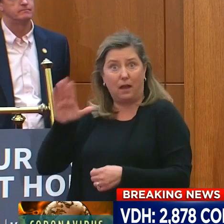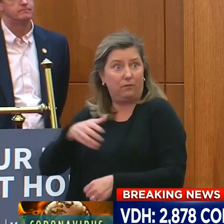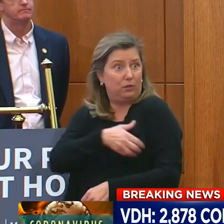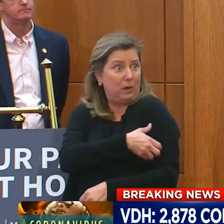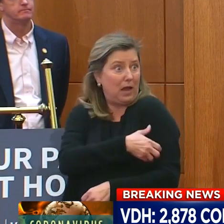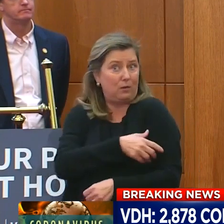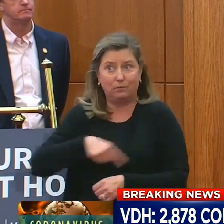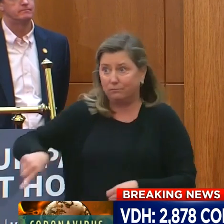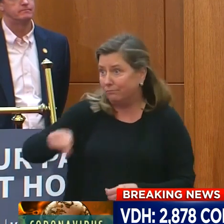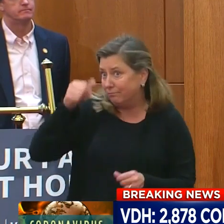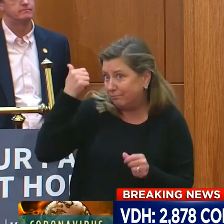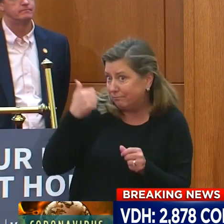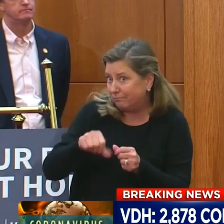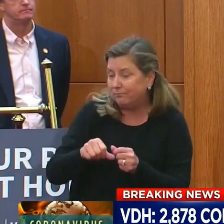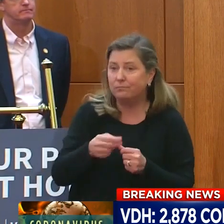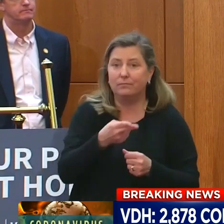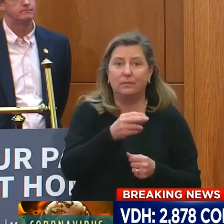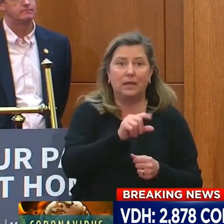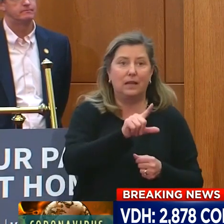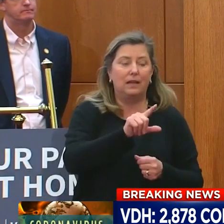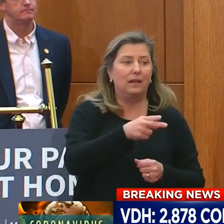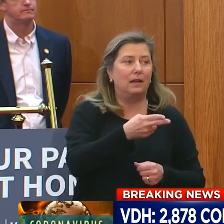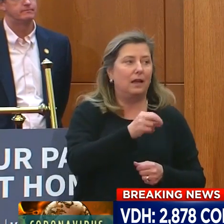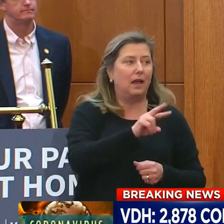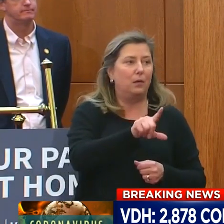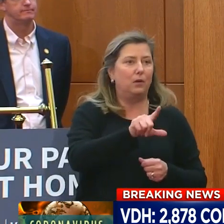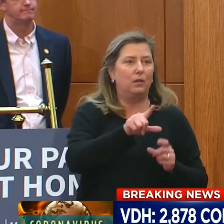all remember the Howell versus McAuliffe case.